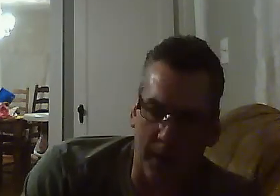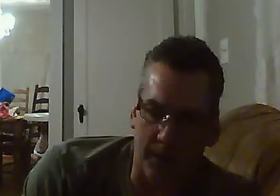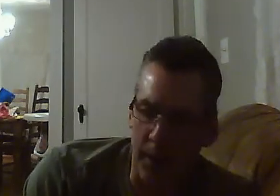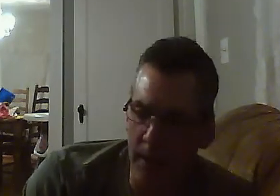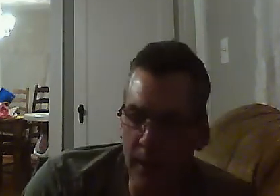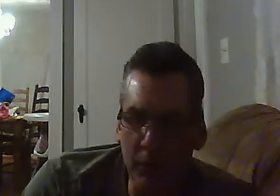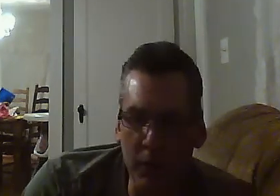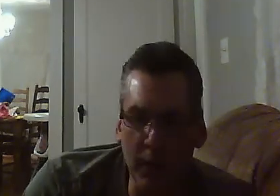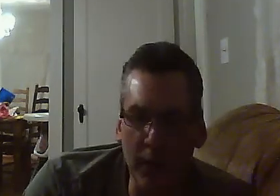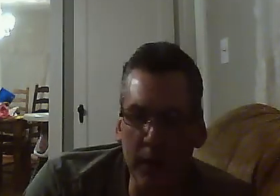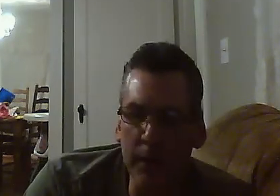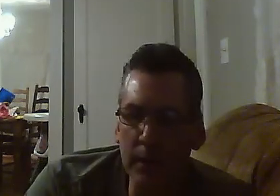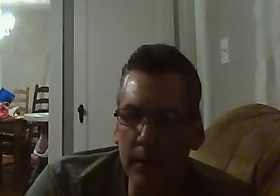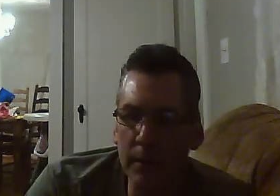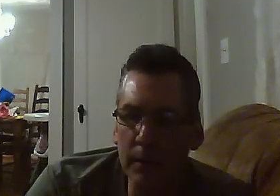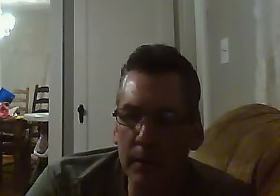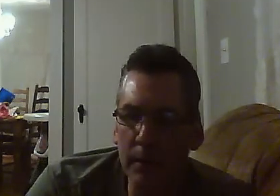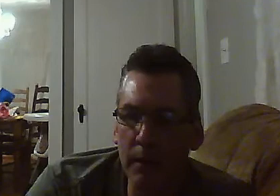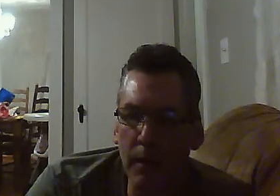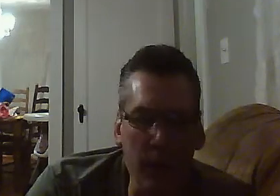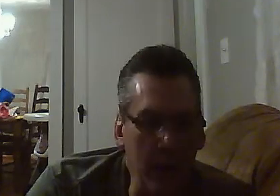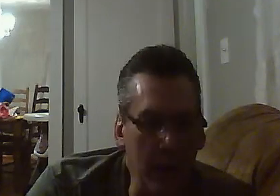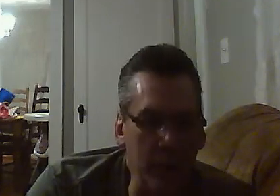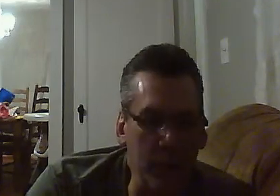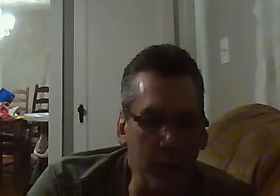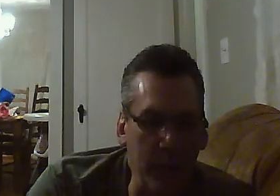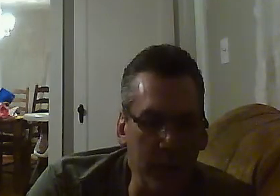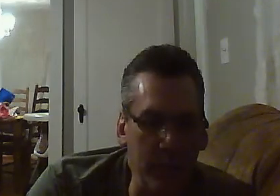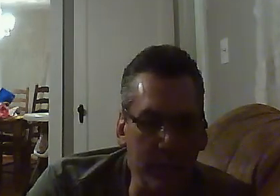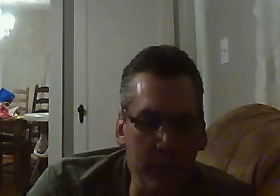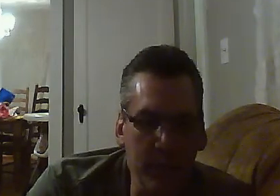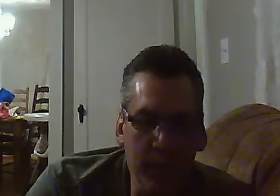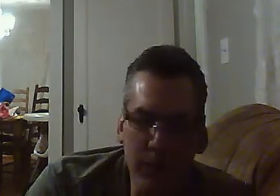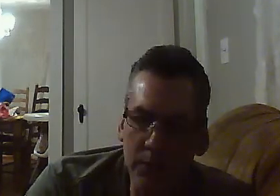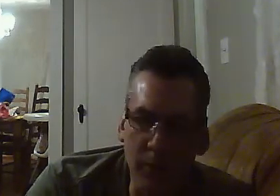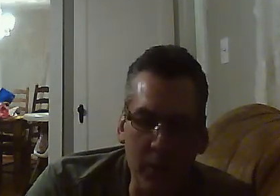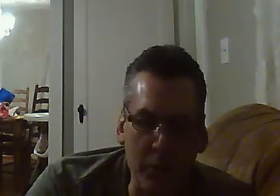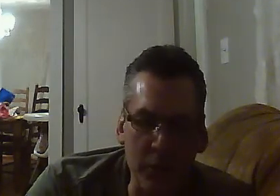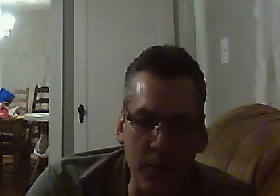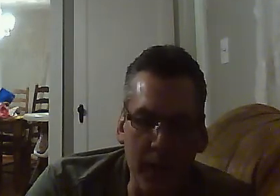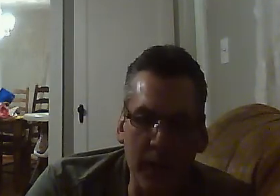have a good night. Get some sleep. Tomorrow's a new day.